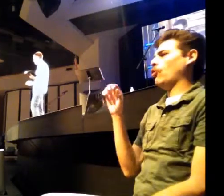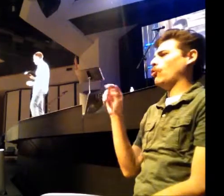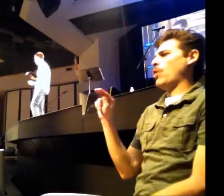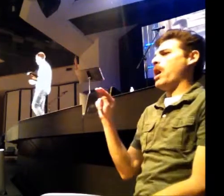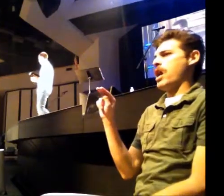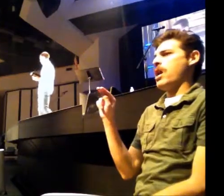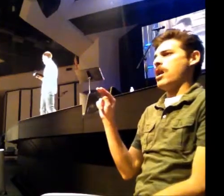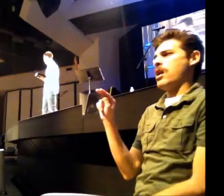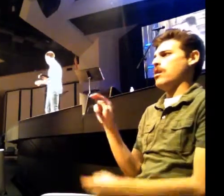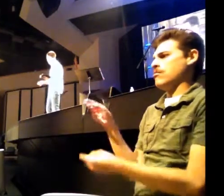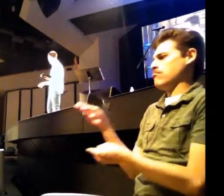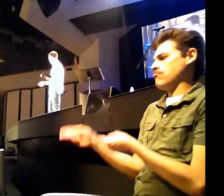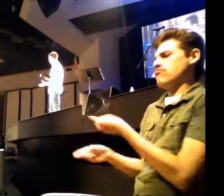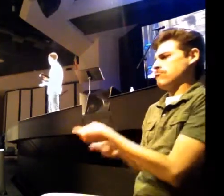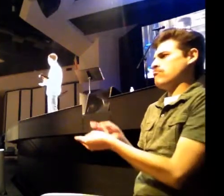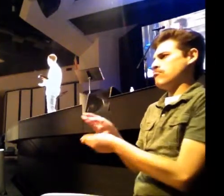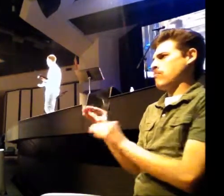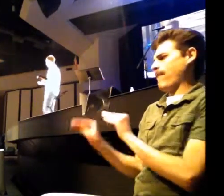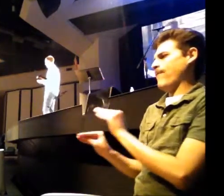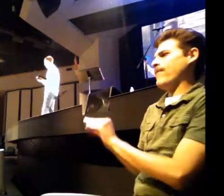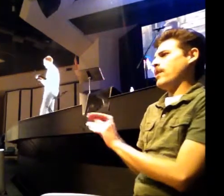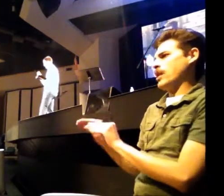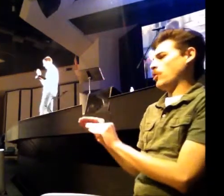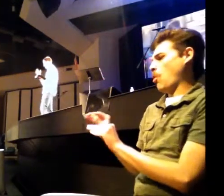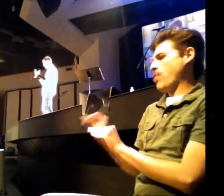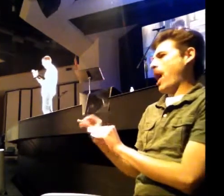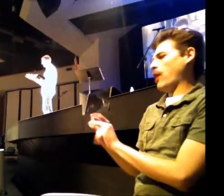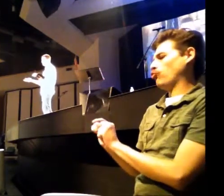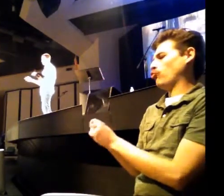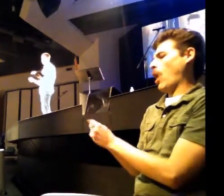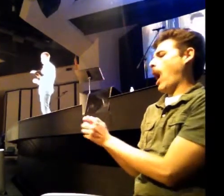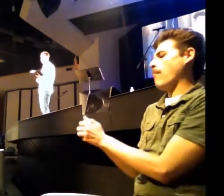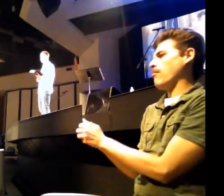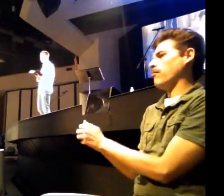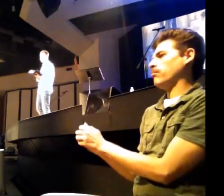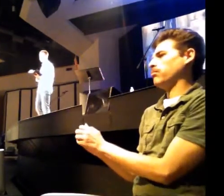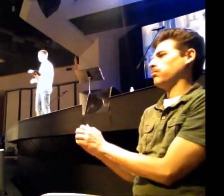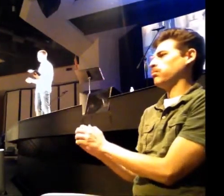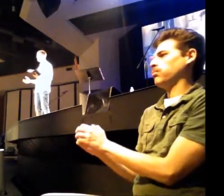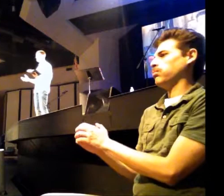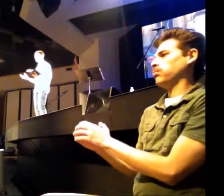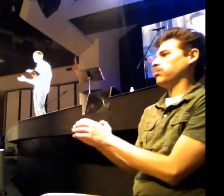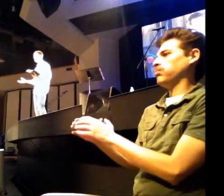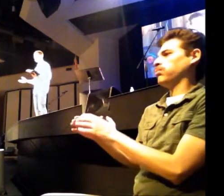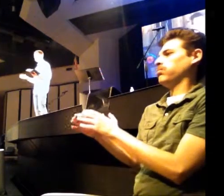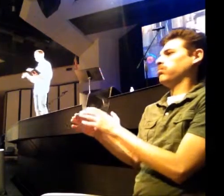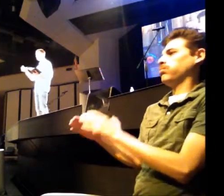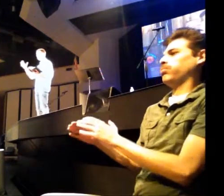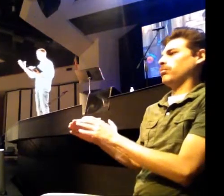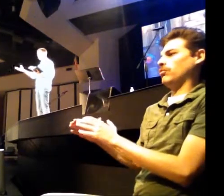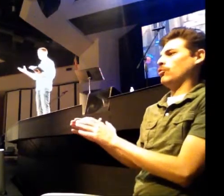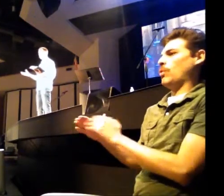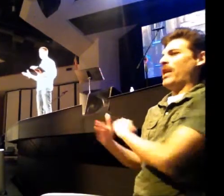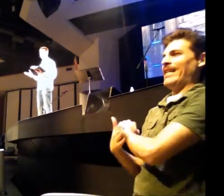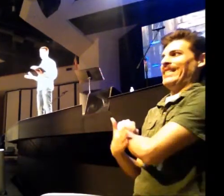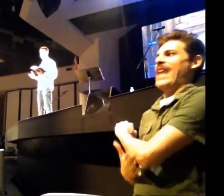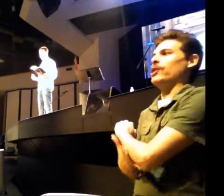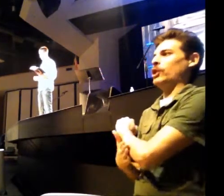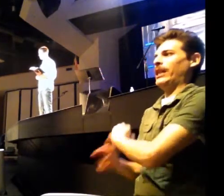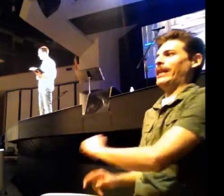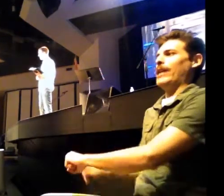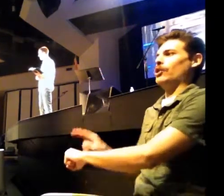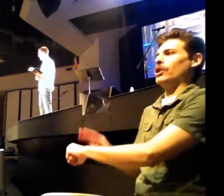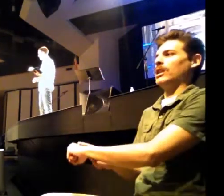well, they prosper. This small nomadic tribe grows to be a nation, really, of almost a million people within the larger nation